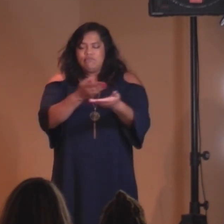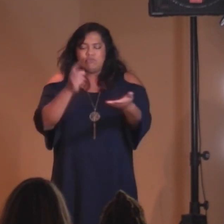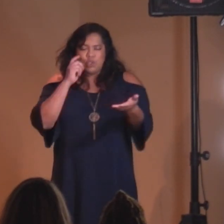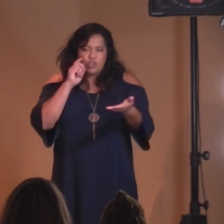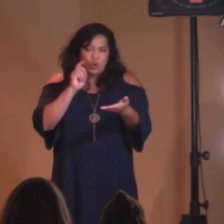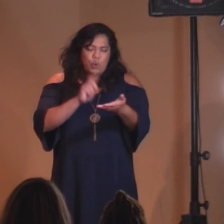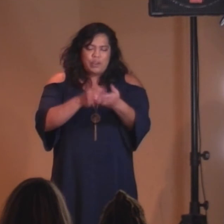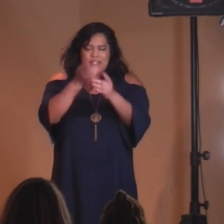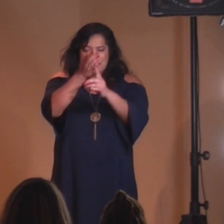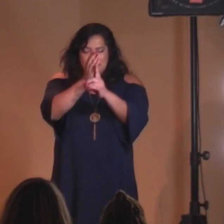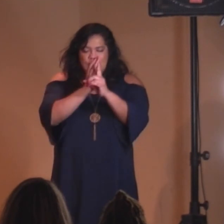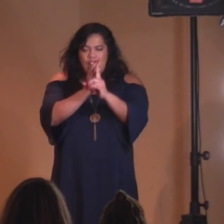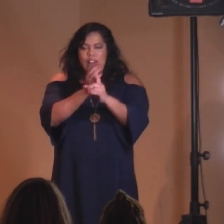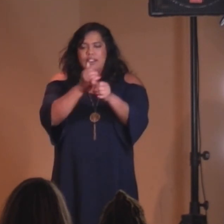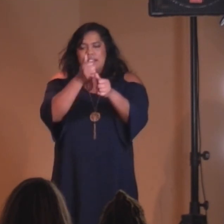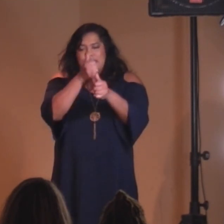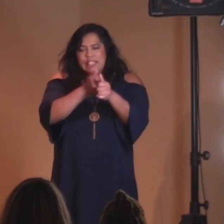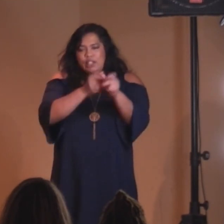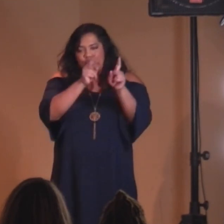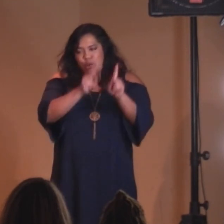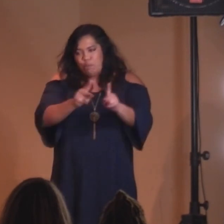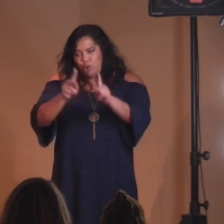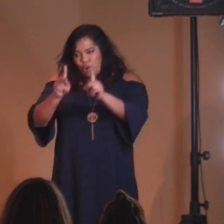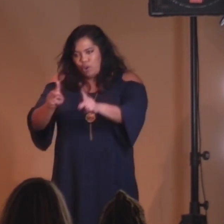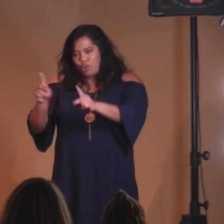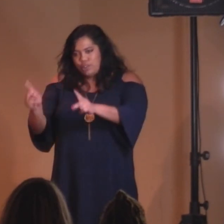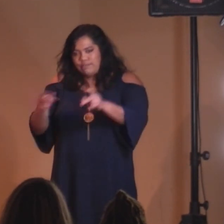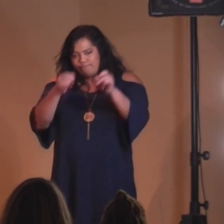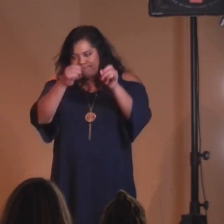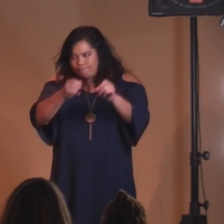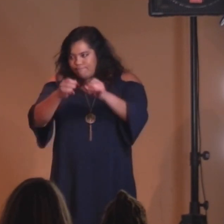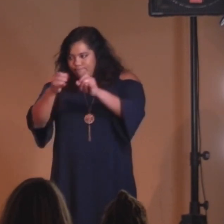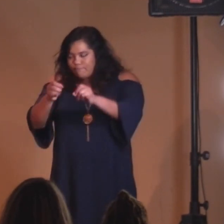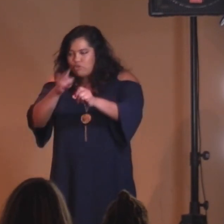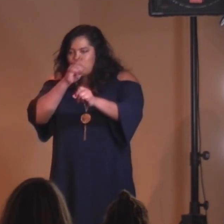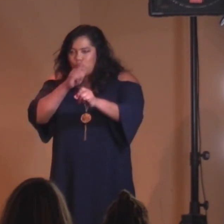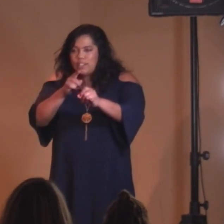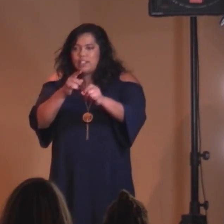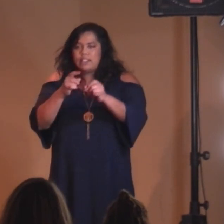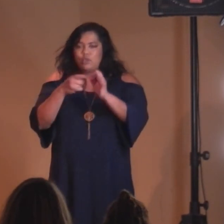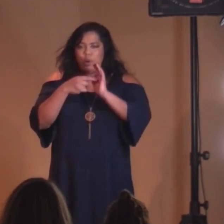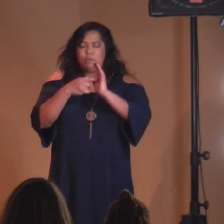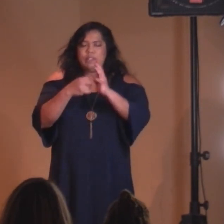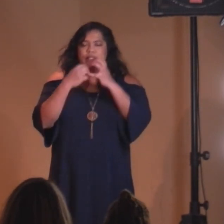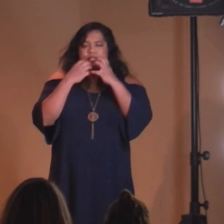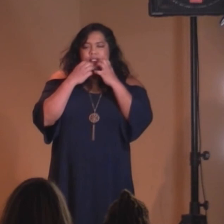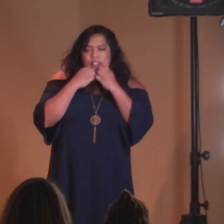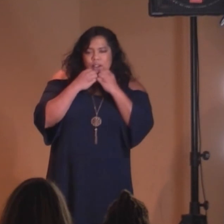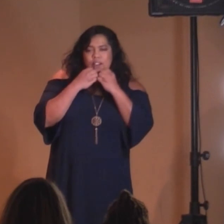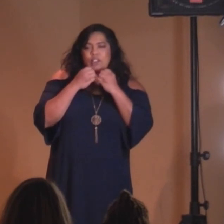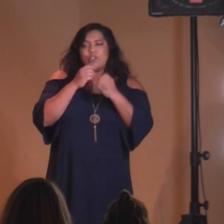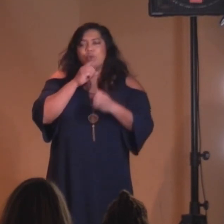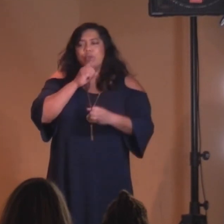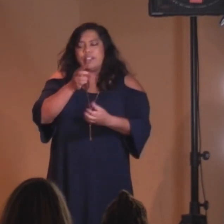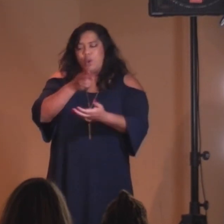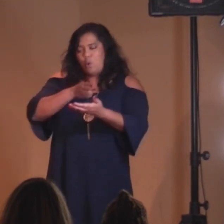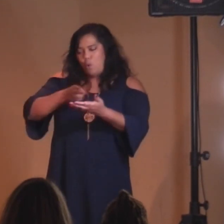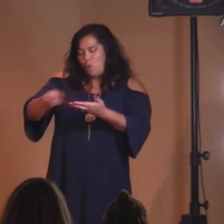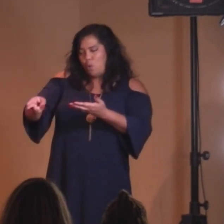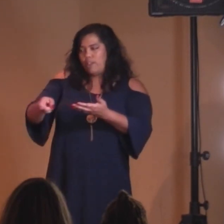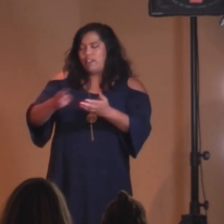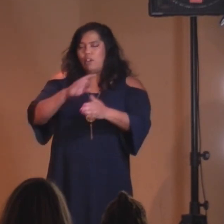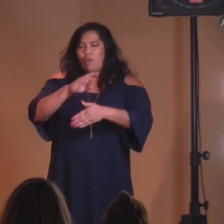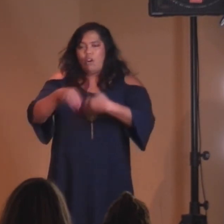is not sacred and holy. Because that which God is absolute magnificence. And so